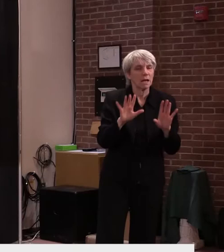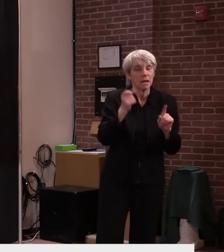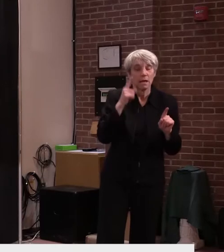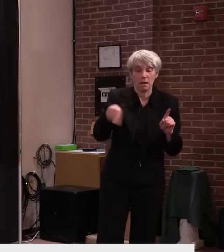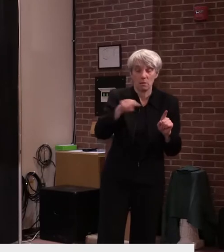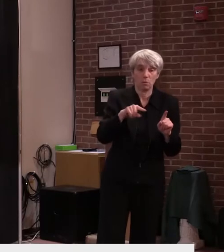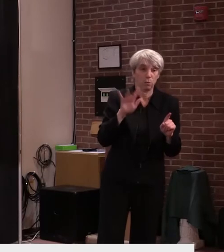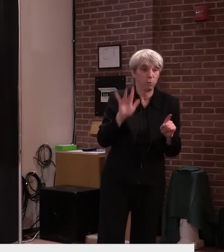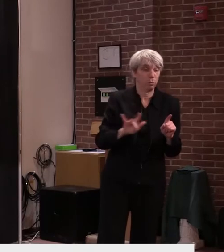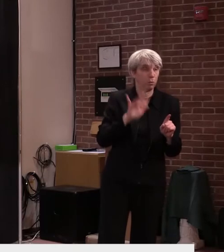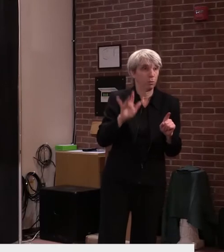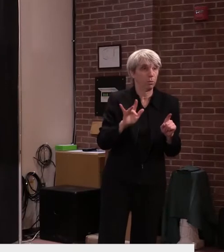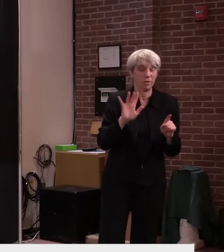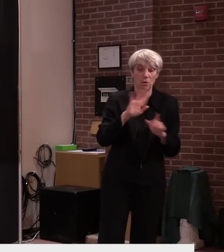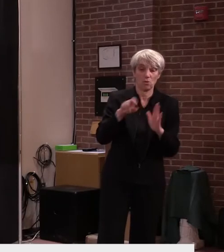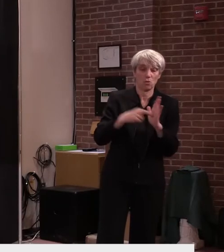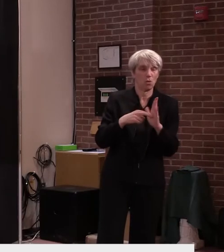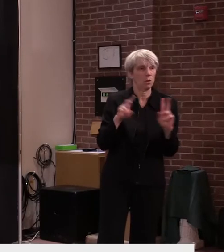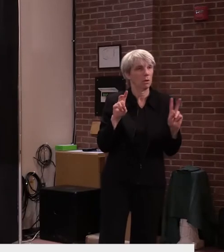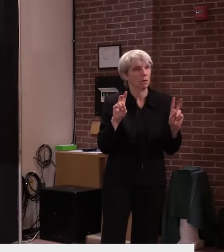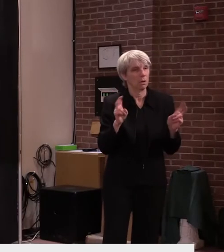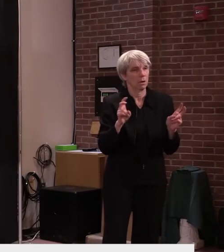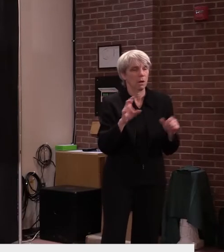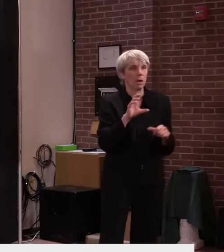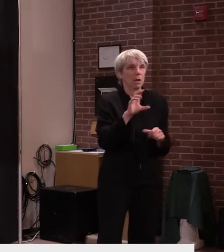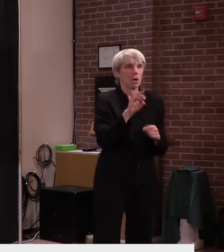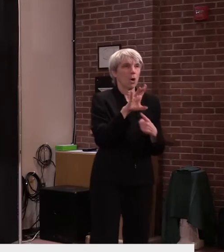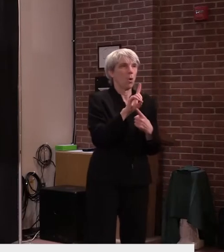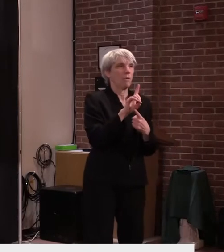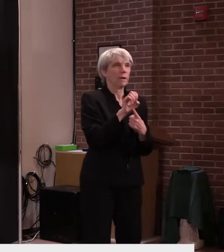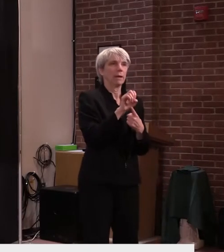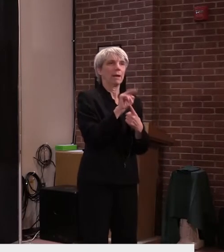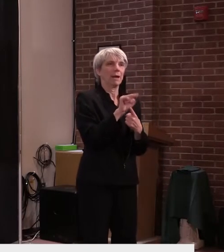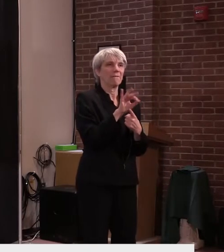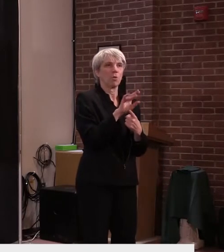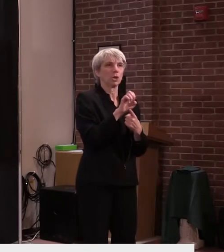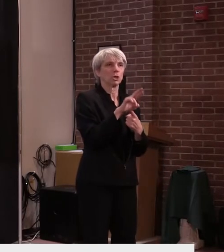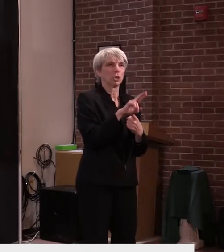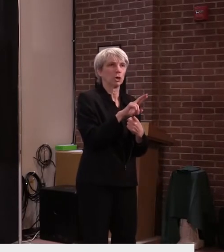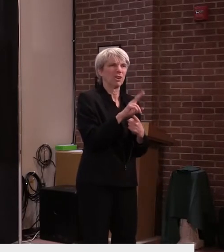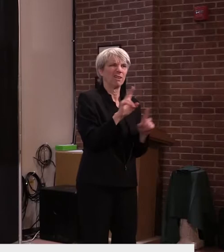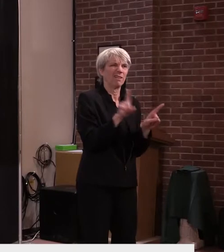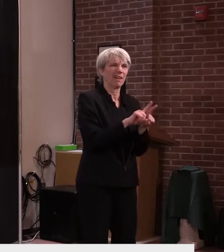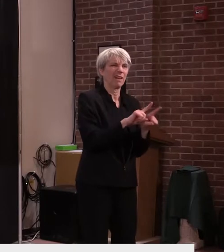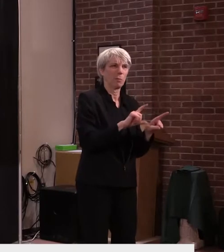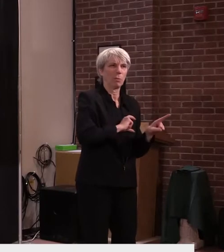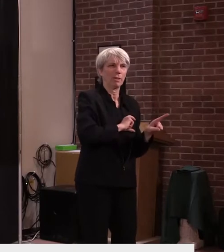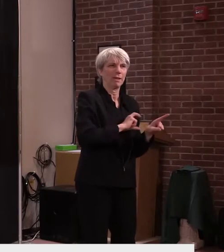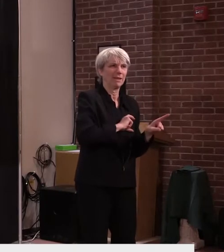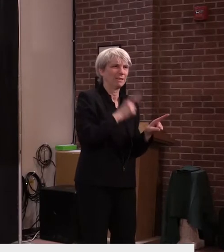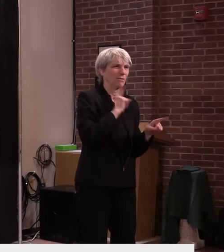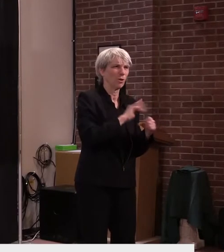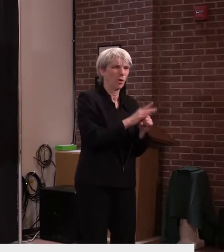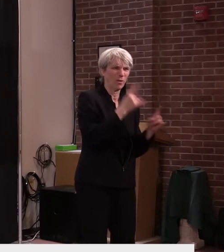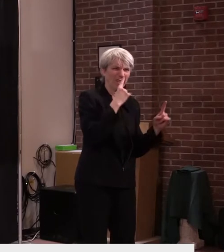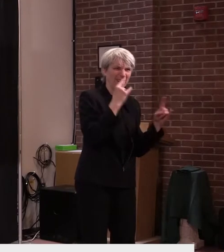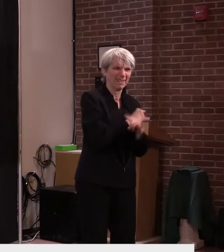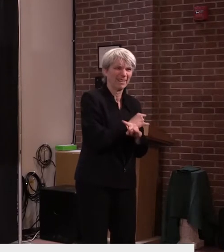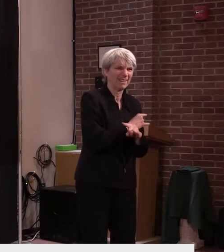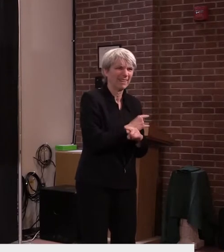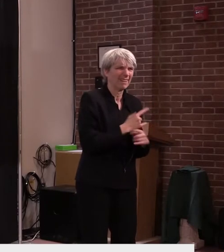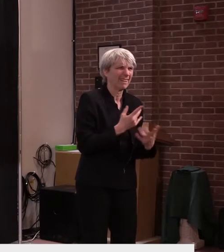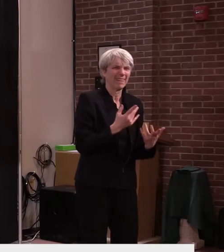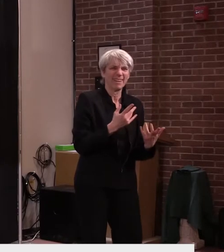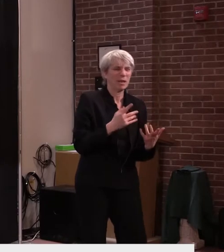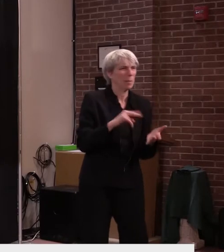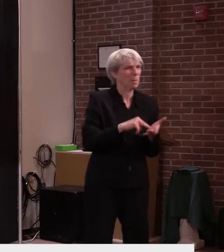put in the role of what many refer to as the COVID enforcer. And this has strained relationships with families and led